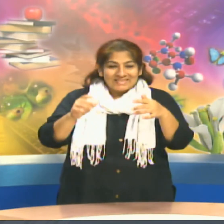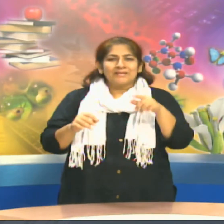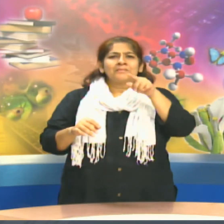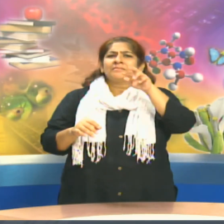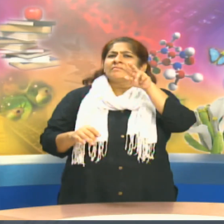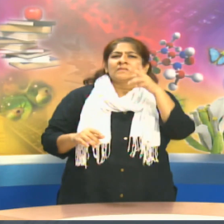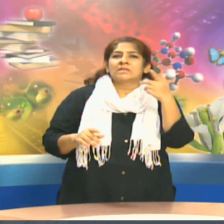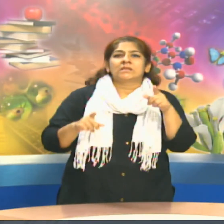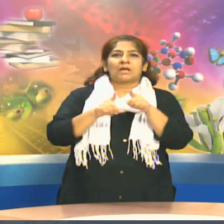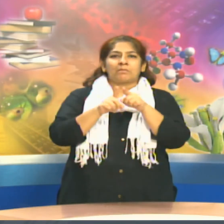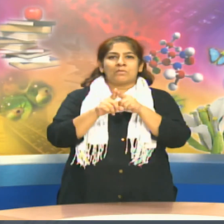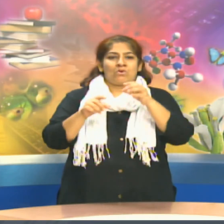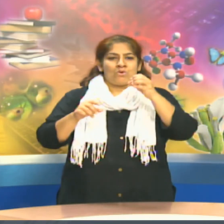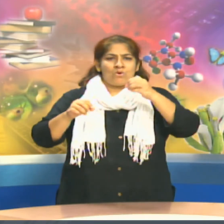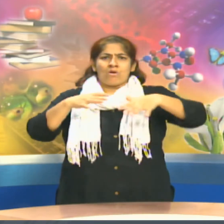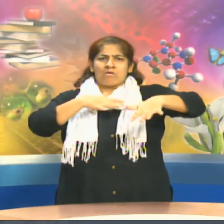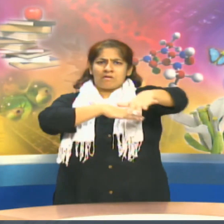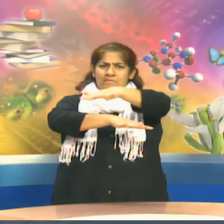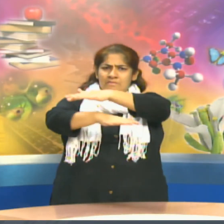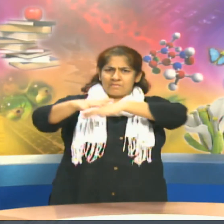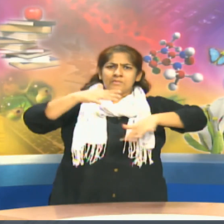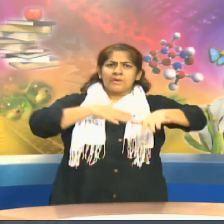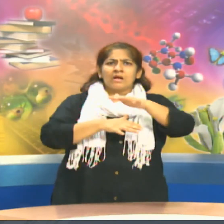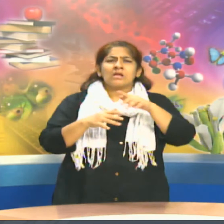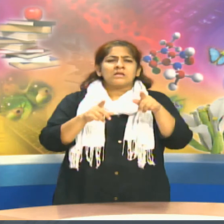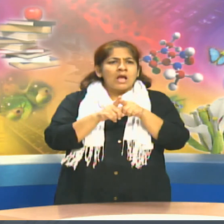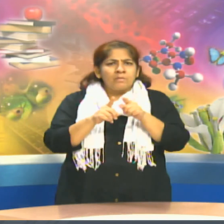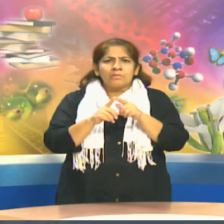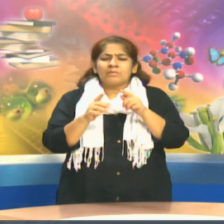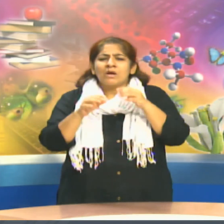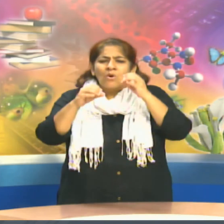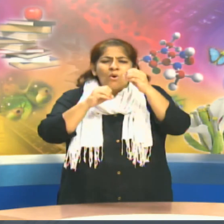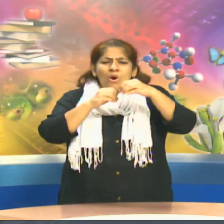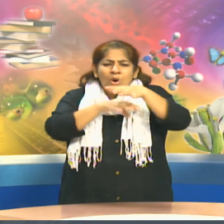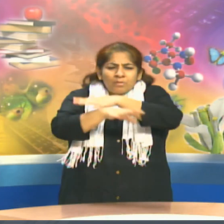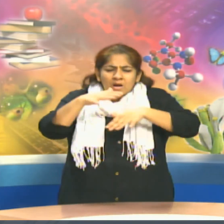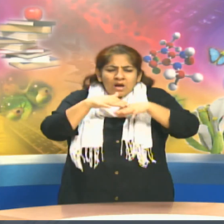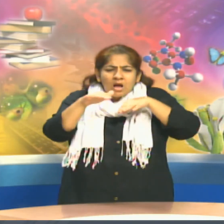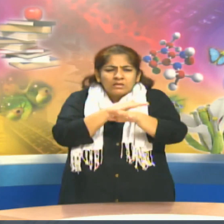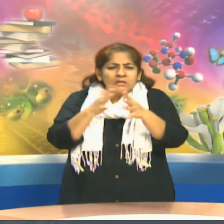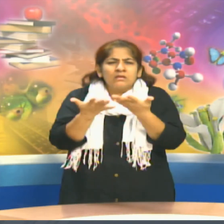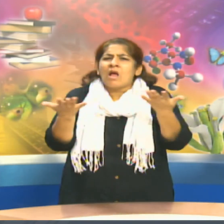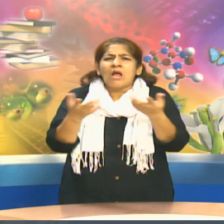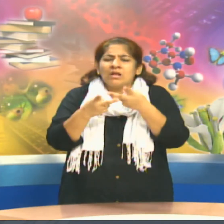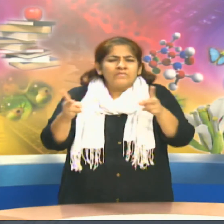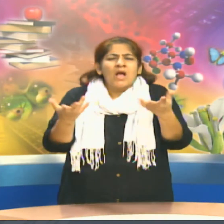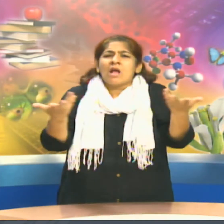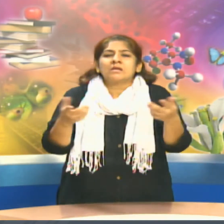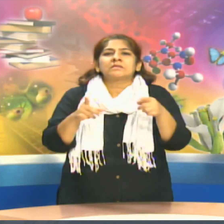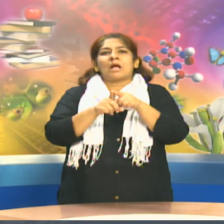Like you just saw in the slide, any organizing work, there are different